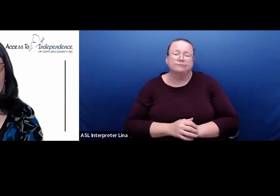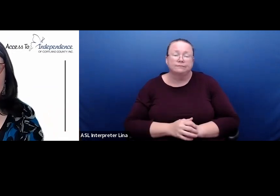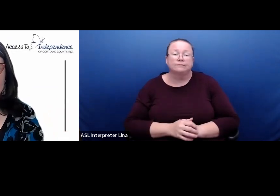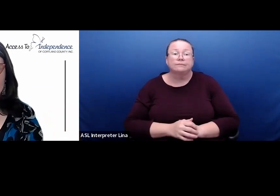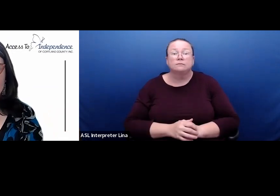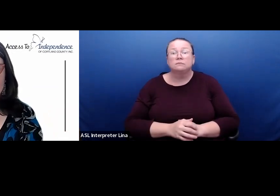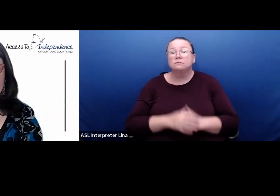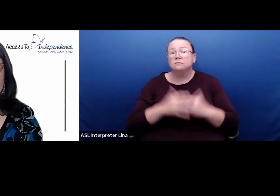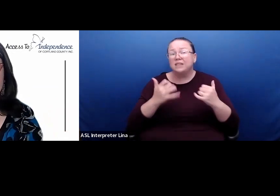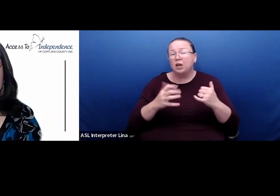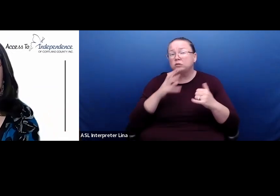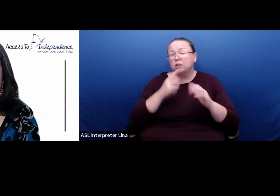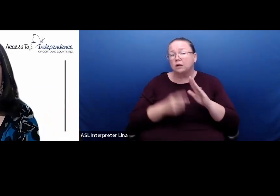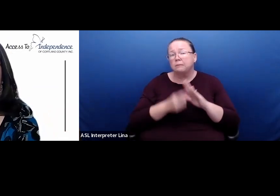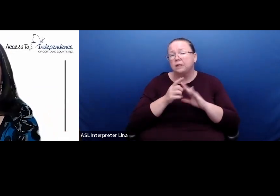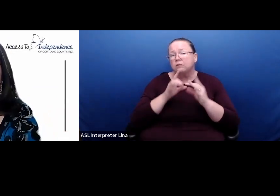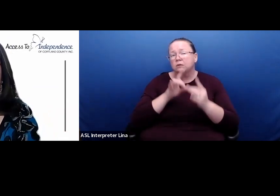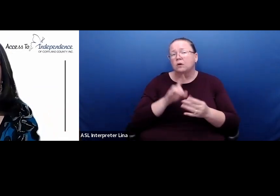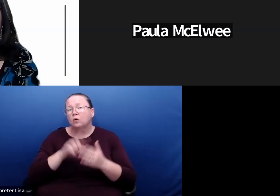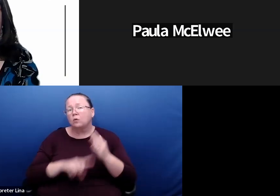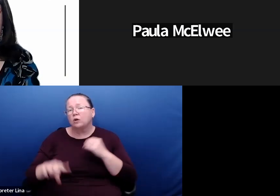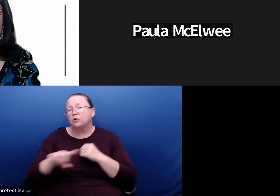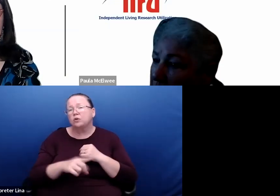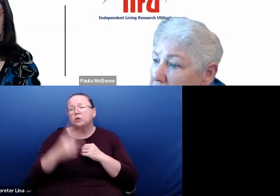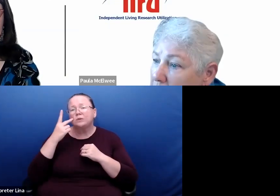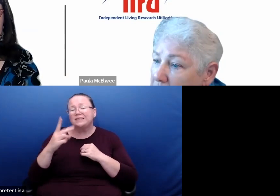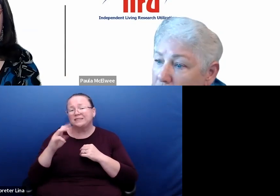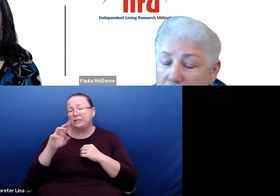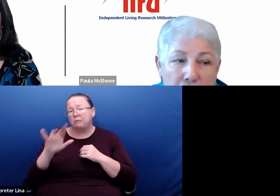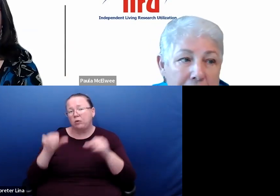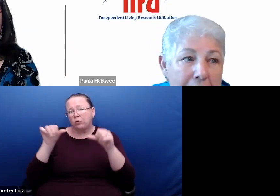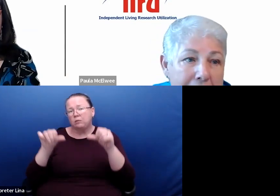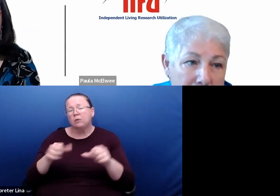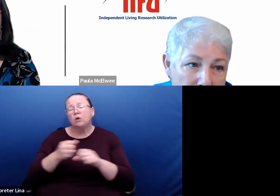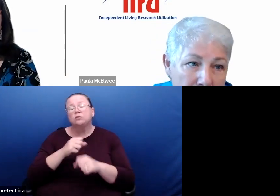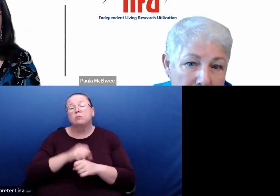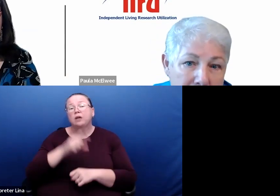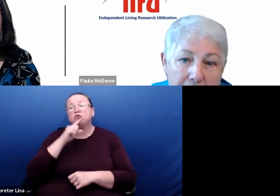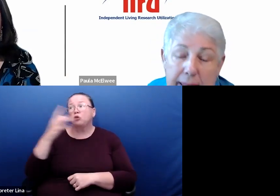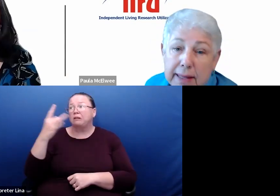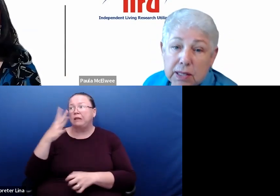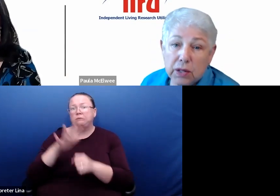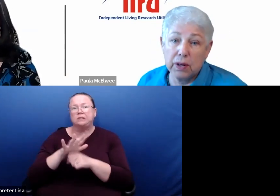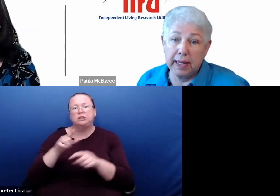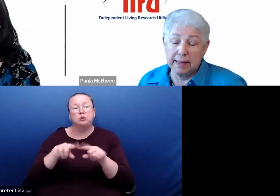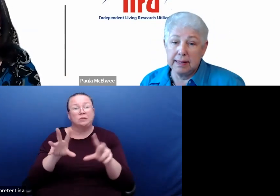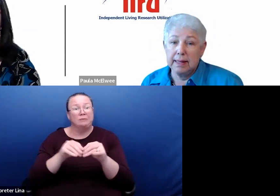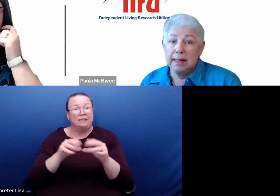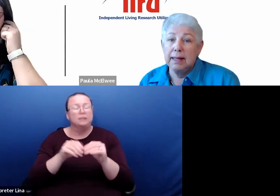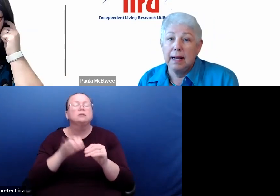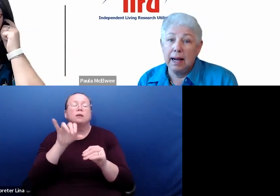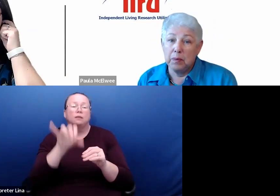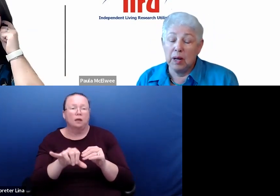Let's talk just a minute about what you all see. Mary posted, be sure there's good lighting during the meeting, and that certainly